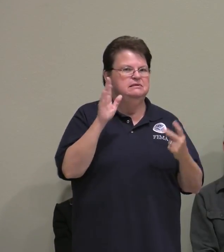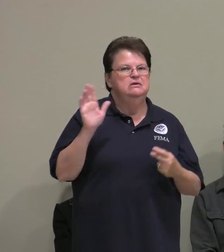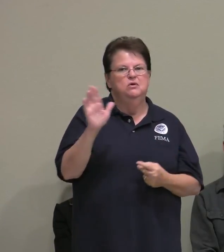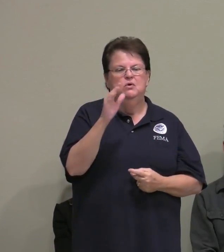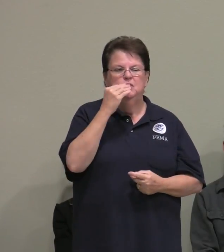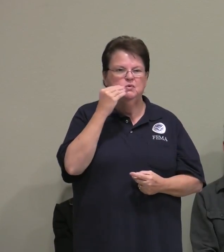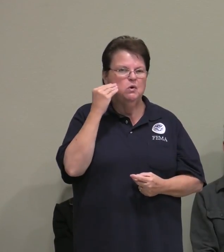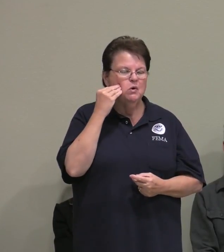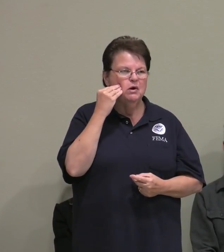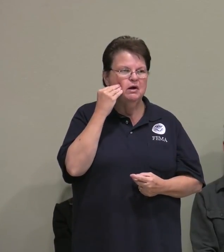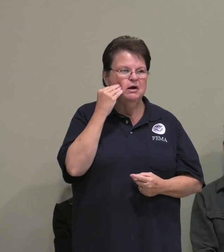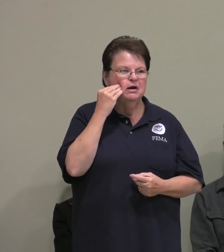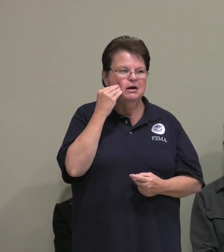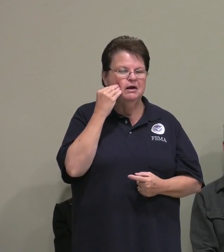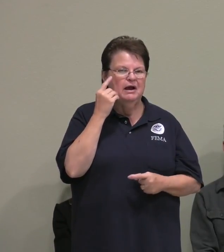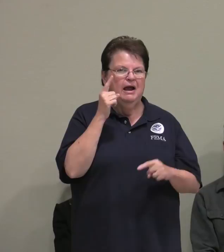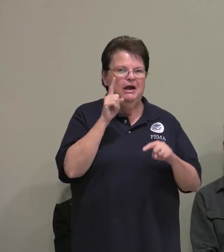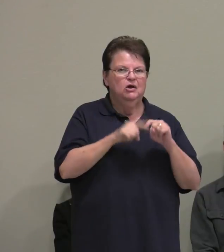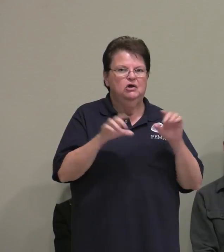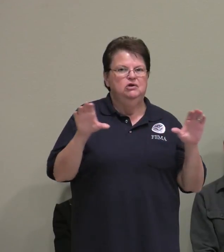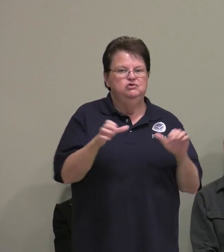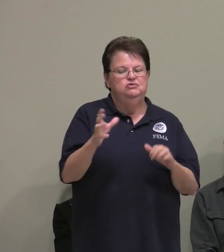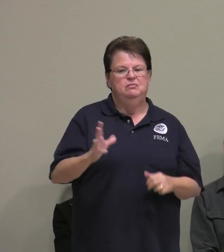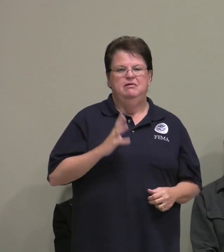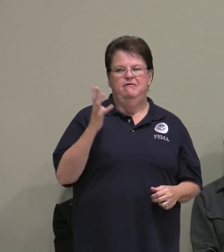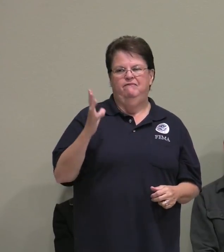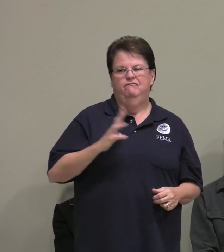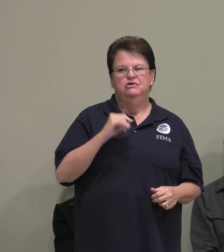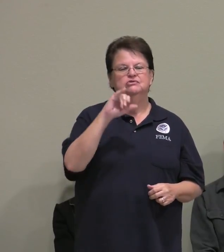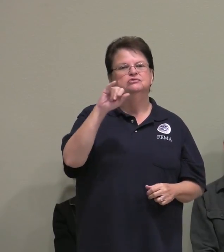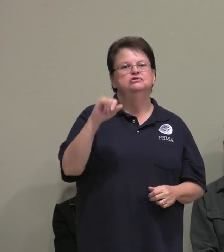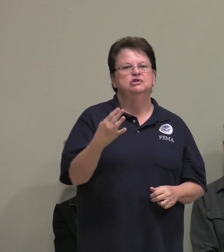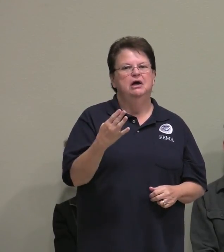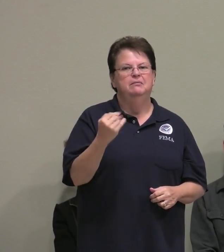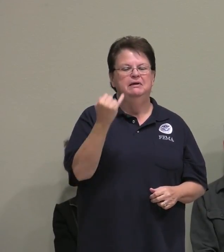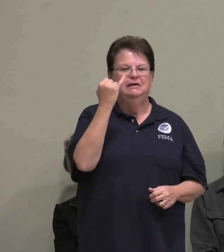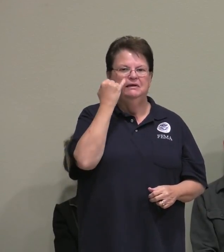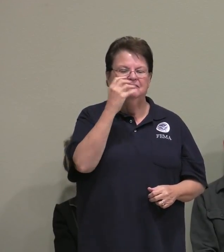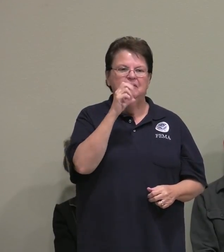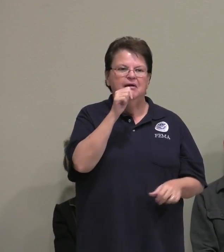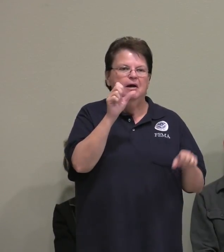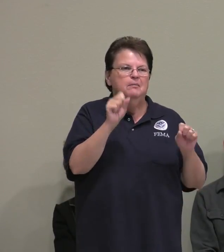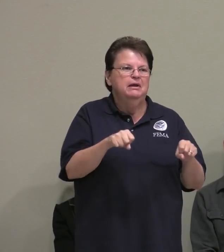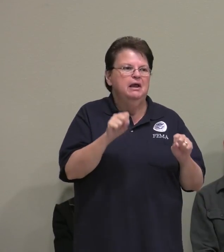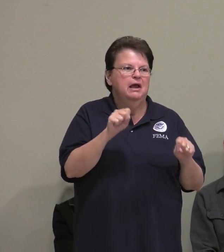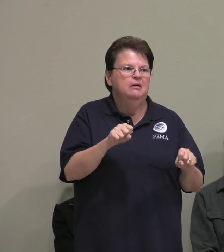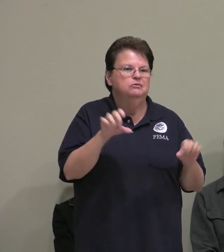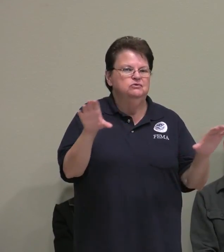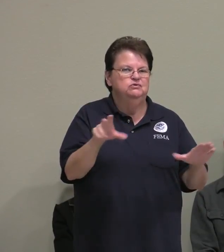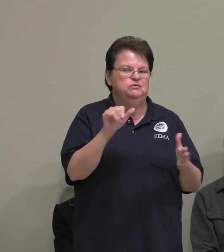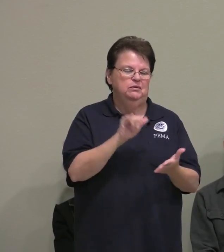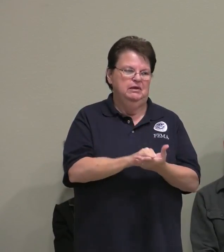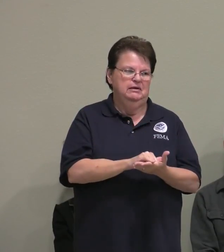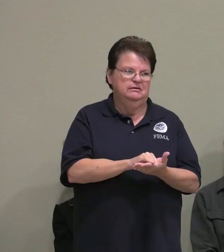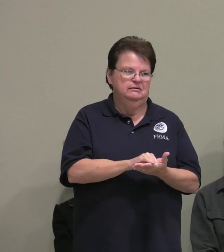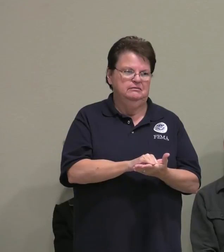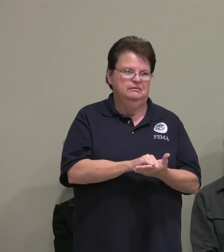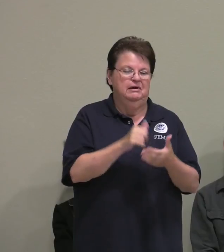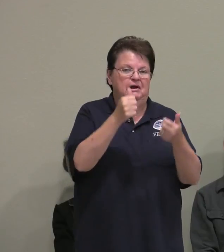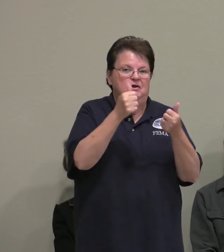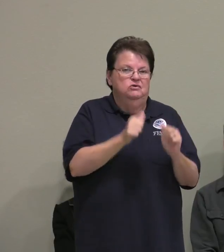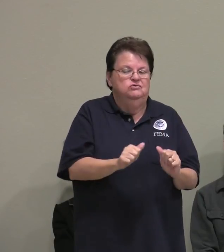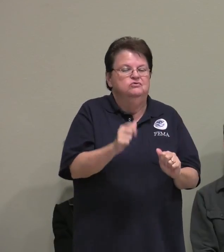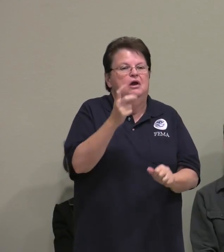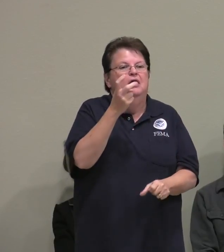hers. But I couldn't do my official job if I hadn't been able to do that. So I've tried